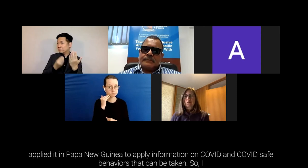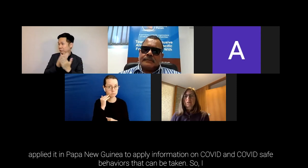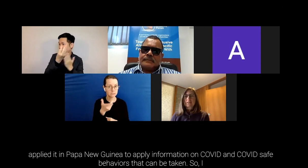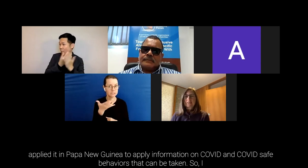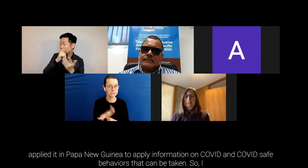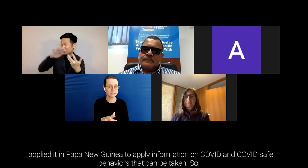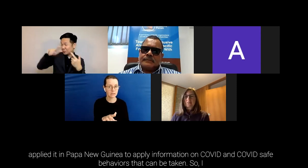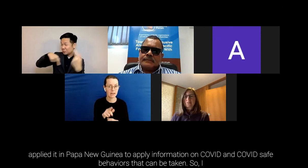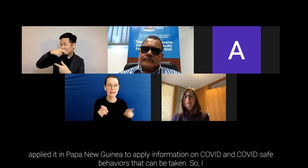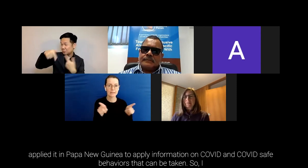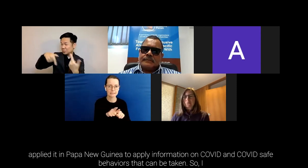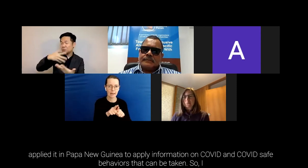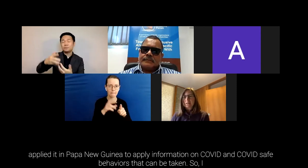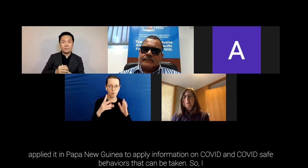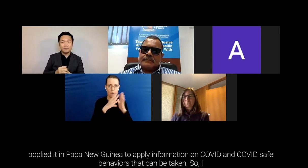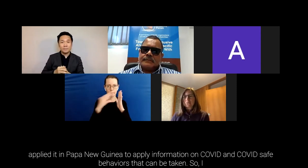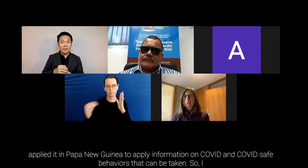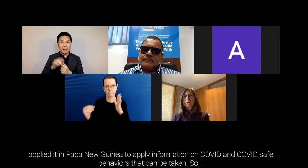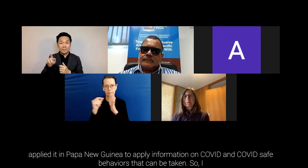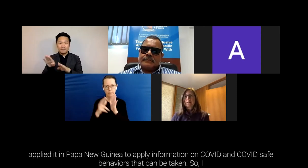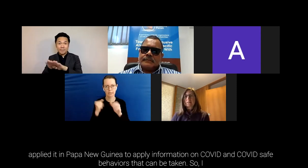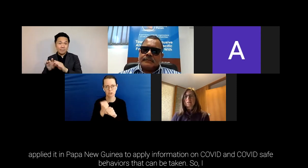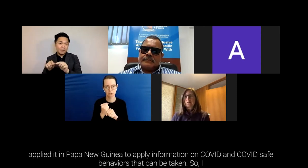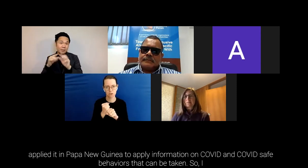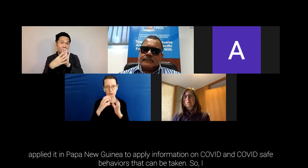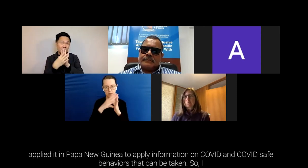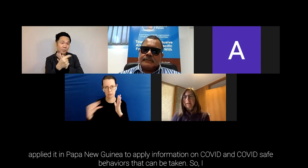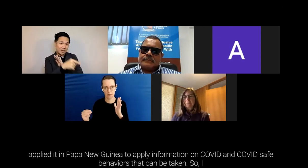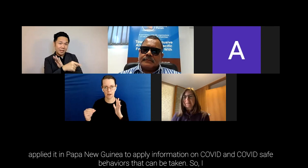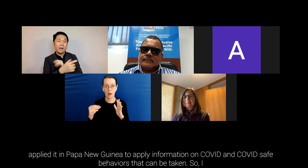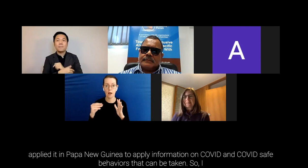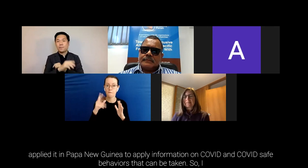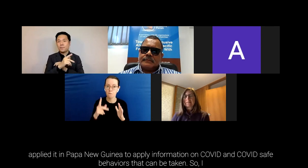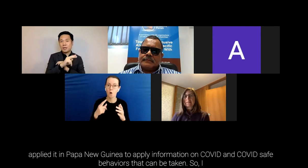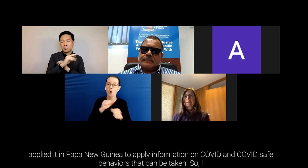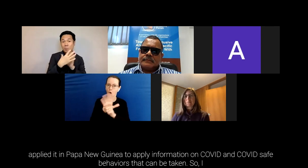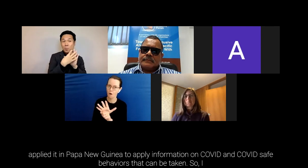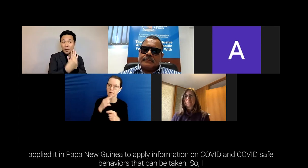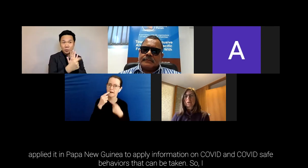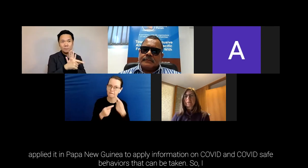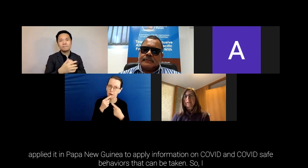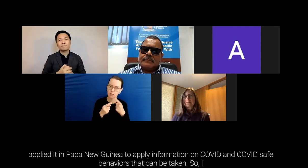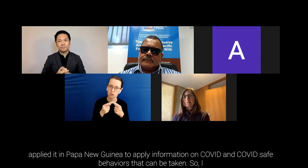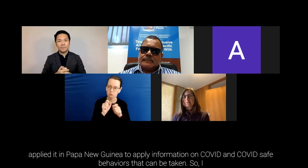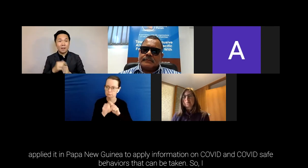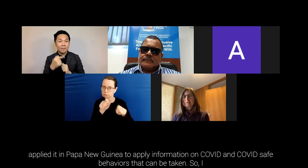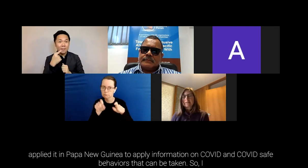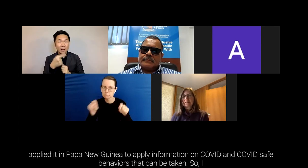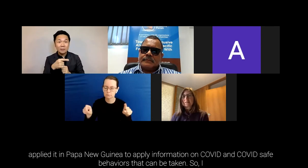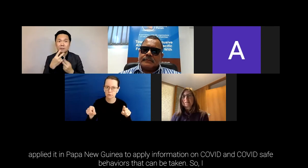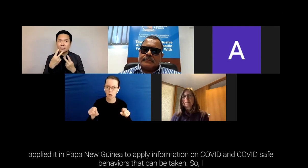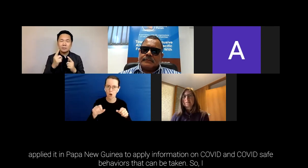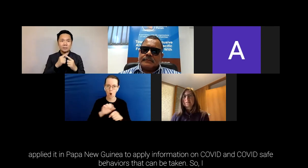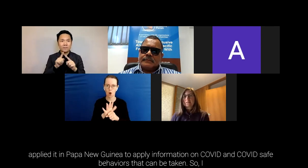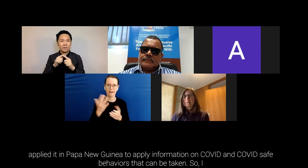Papua New Guinea to sharing information on COVID and COVID safe behaviours, COVID actions that can be